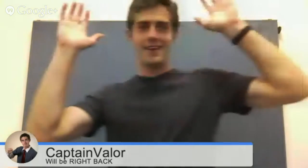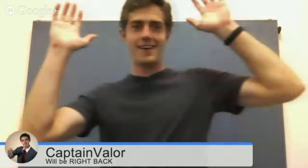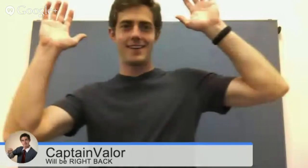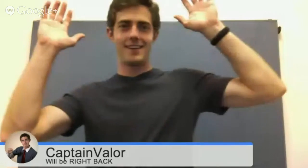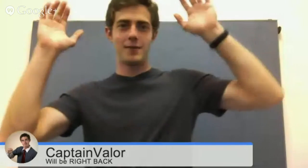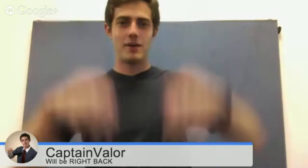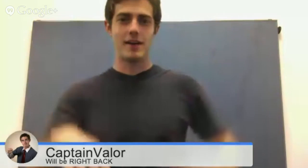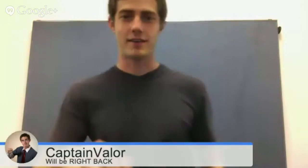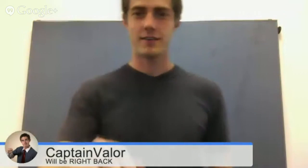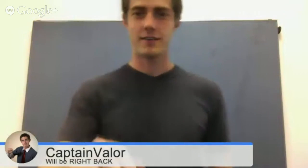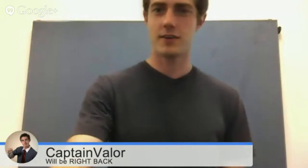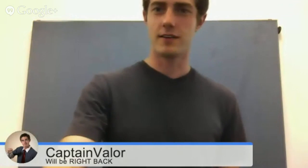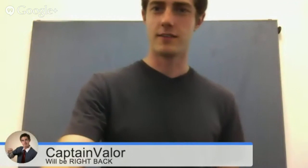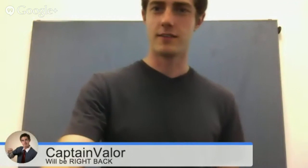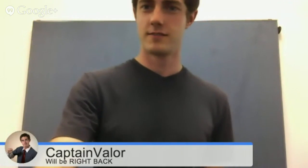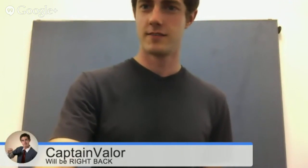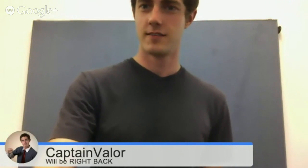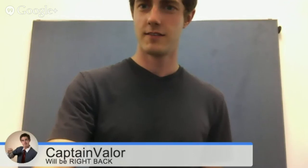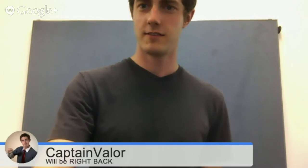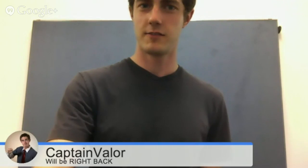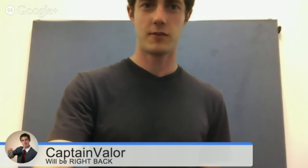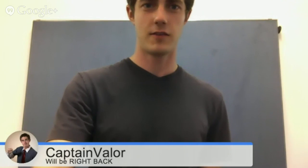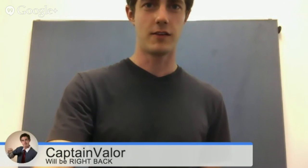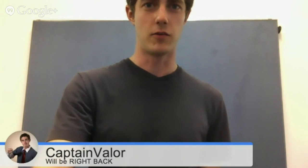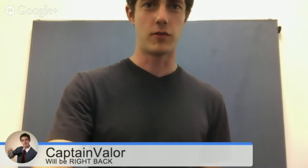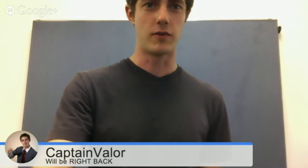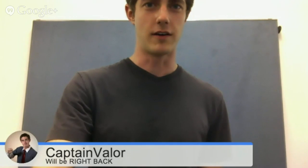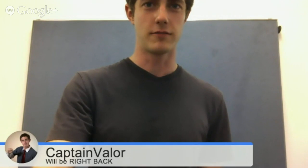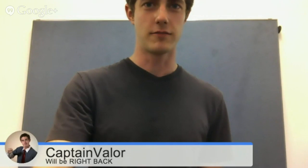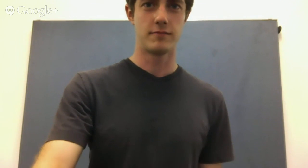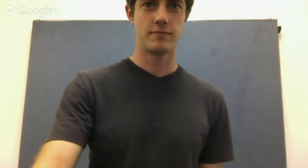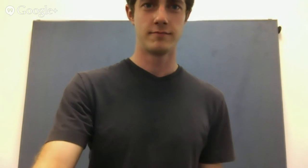And I'm back. Okay. Let's turn that lower third off.